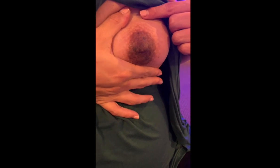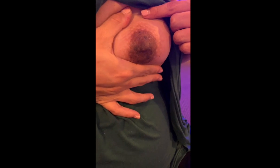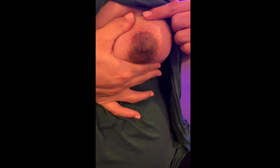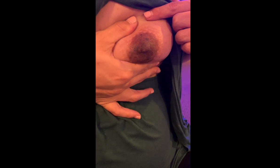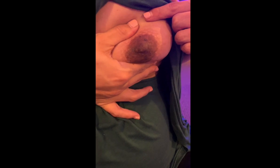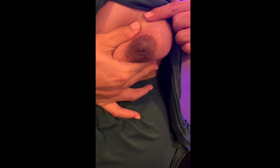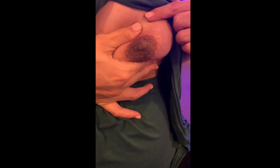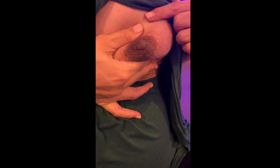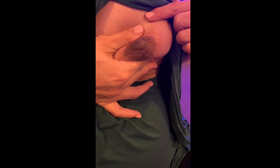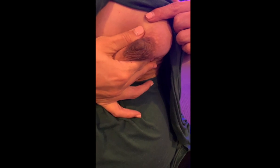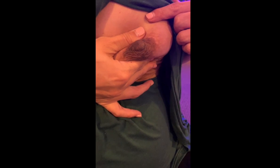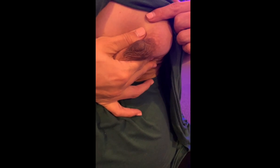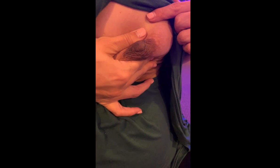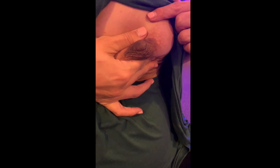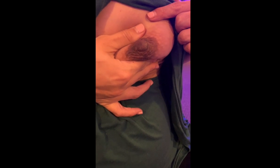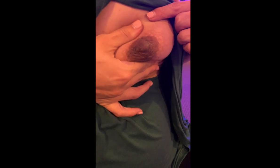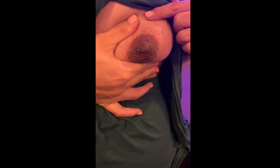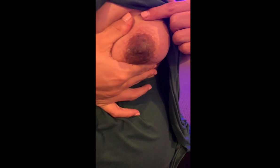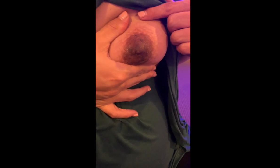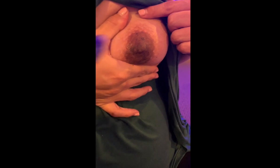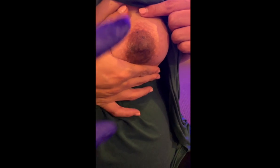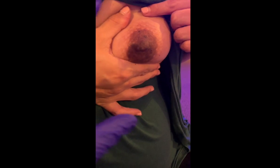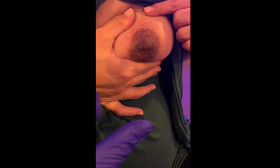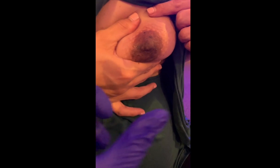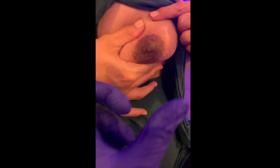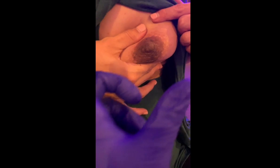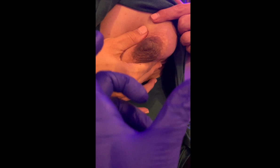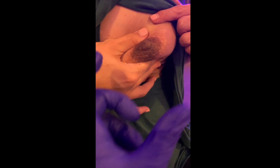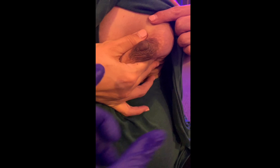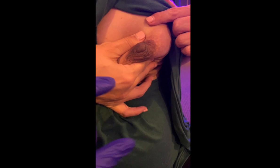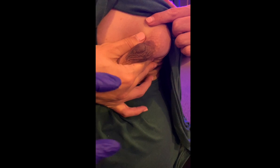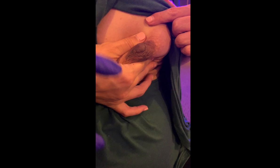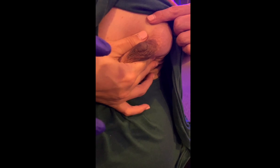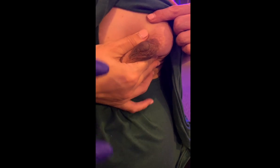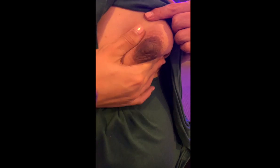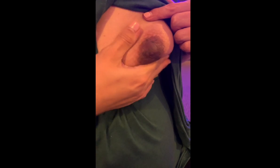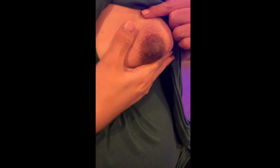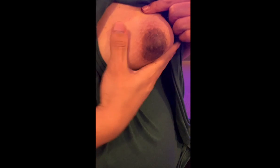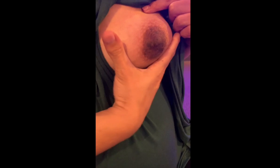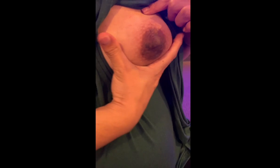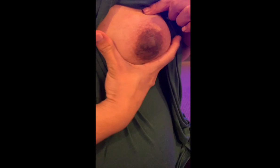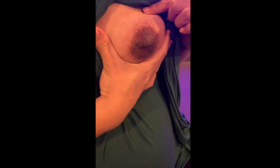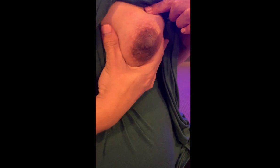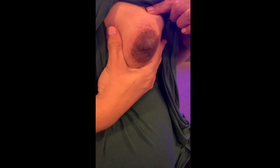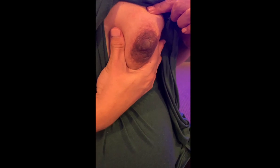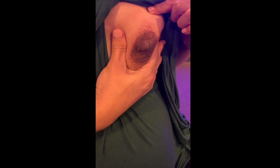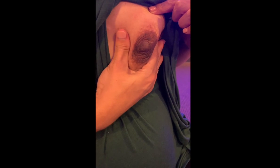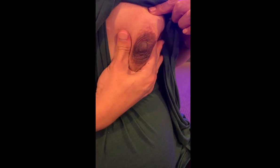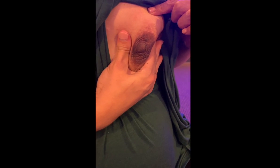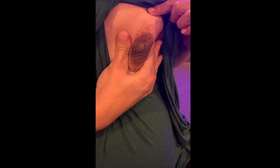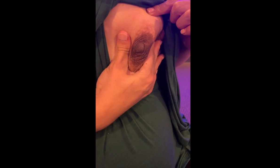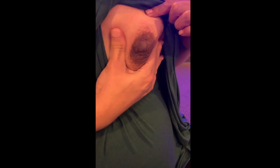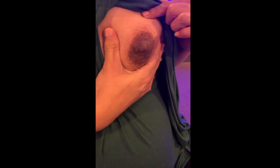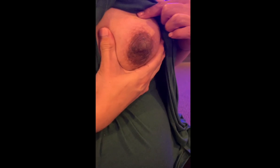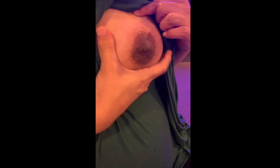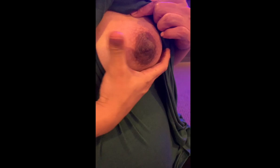That's perfect. You're gonna just keep squeezing, and you can rotate your hand anywhere around that circle because the breast is a